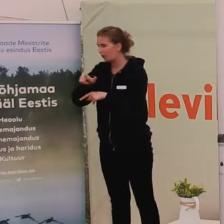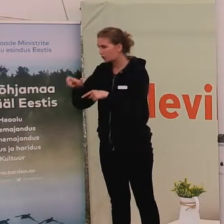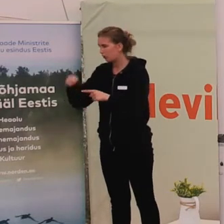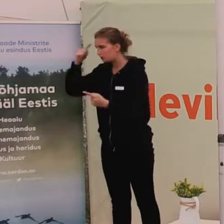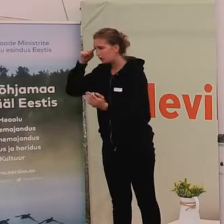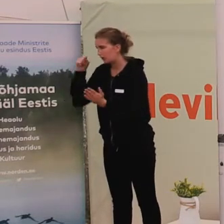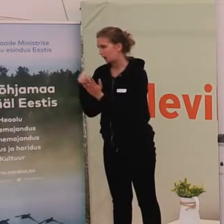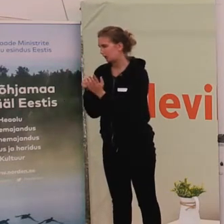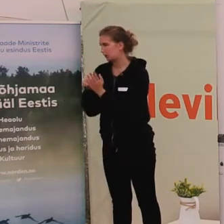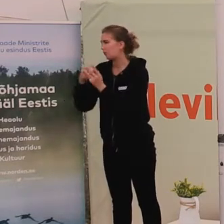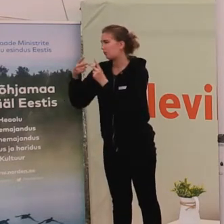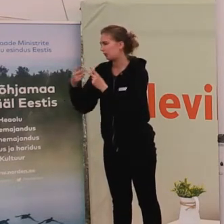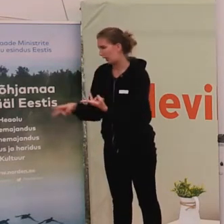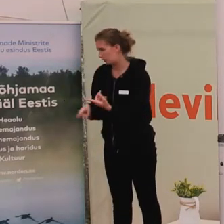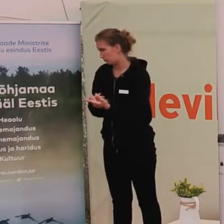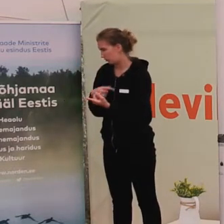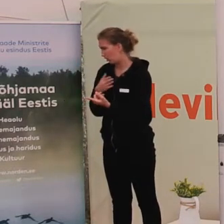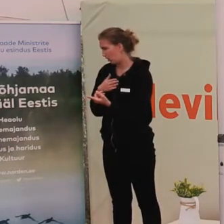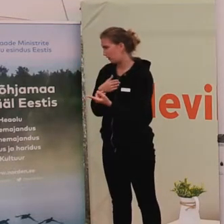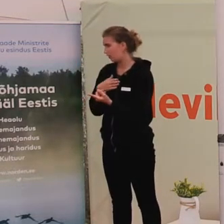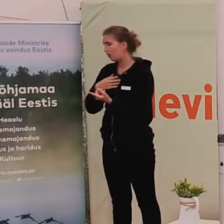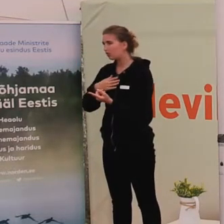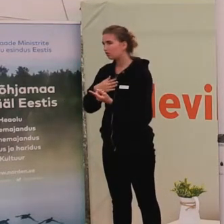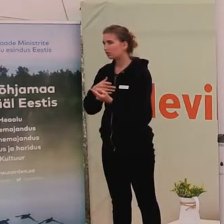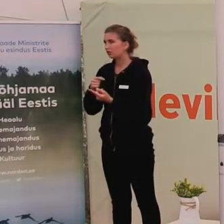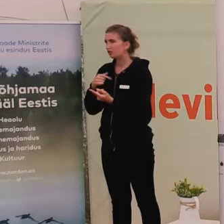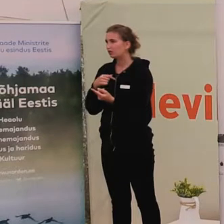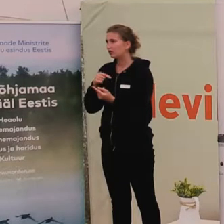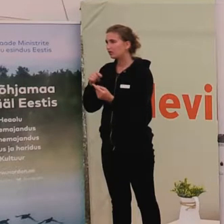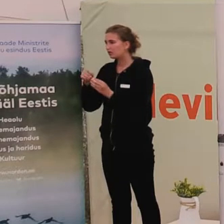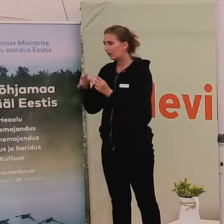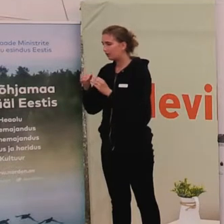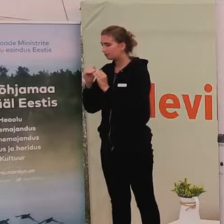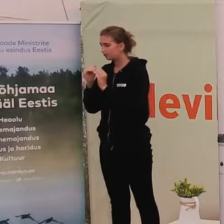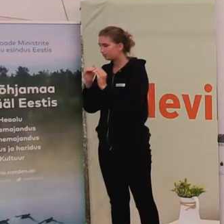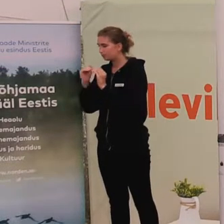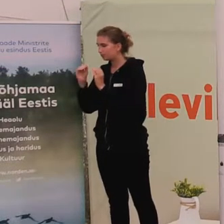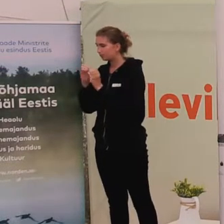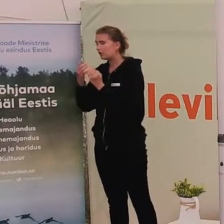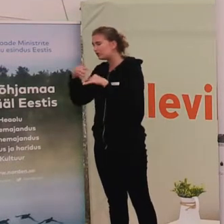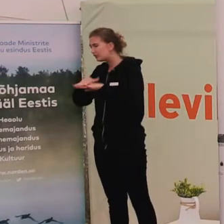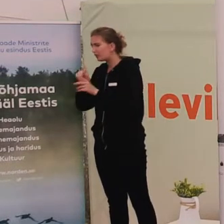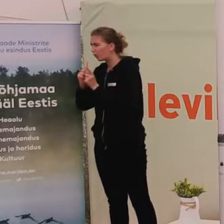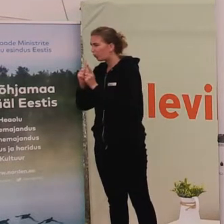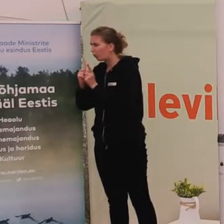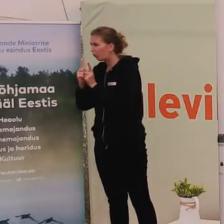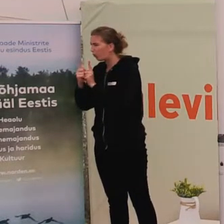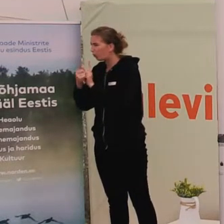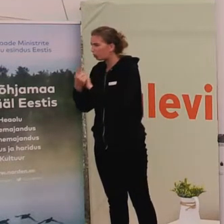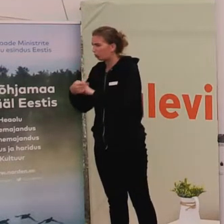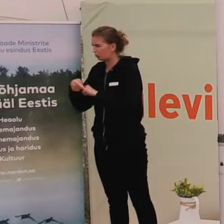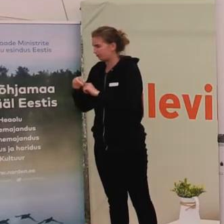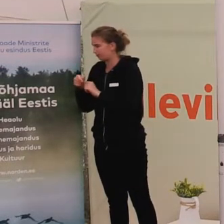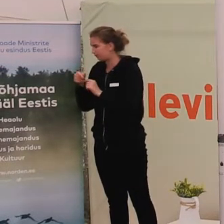for something else. People are more or less desperate because the system seems to be unable to change. There is some kind of idea